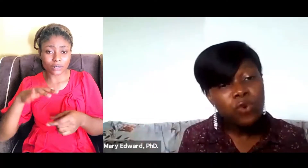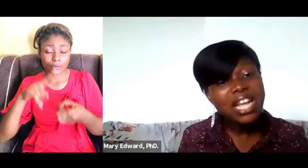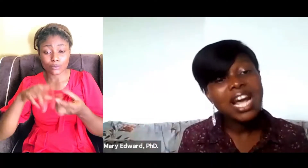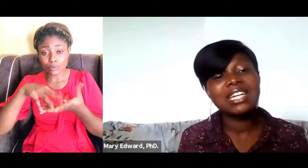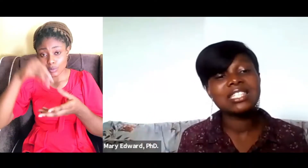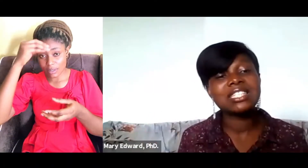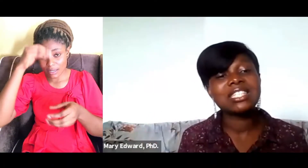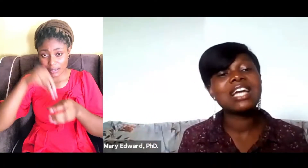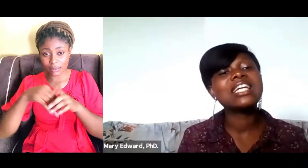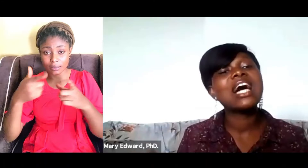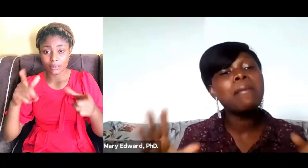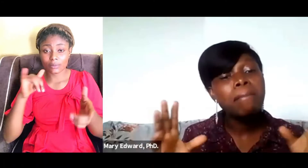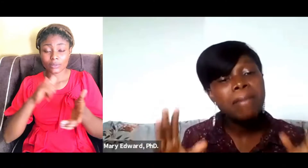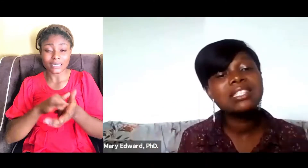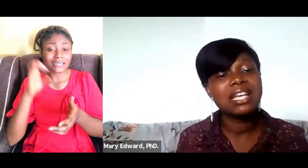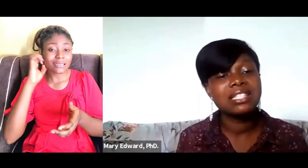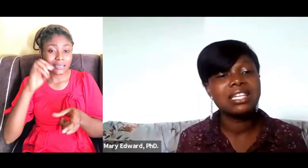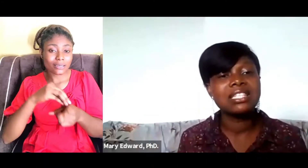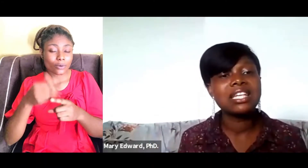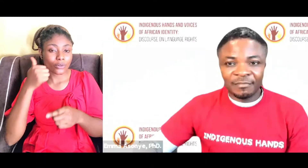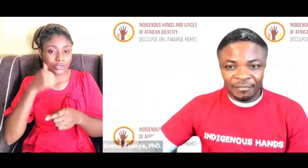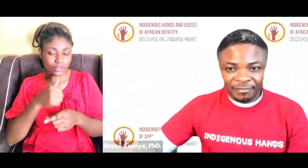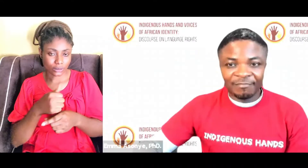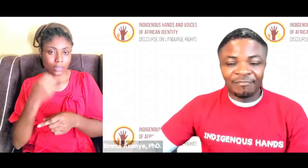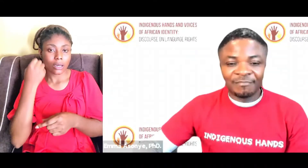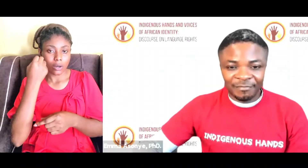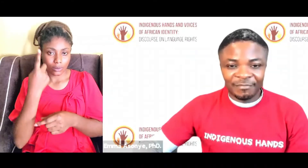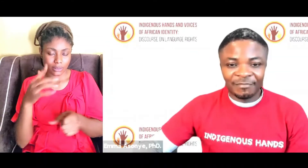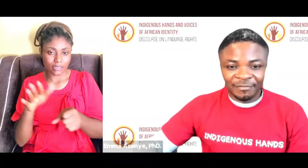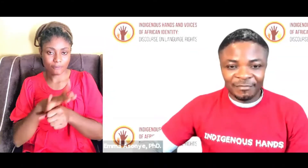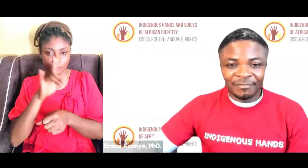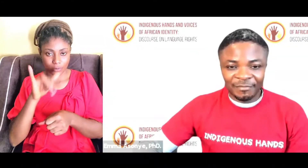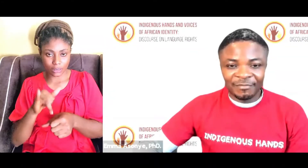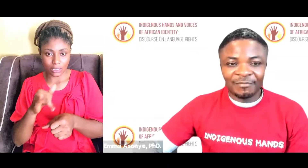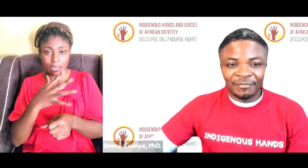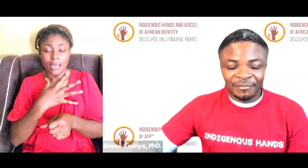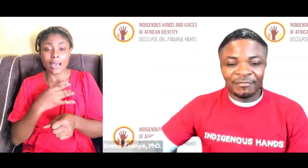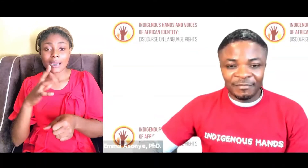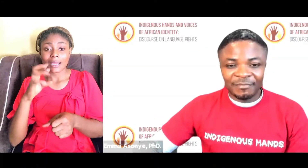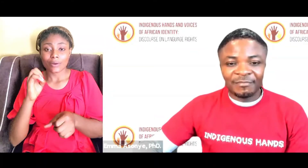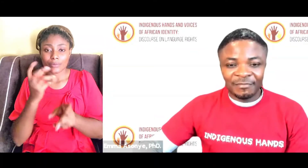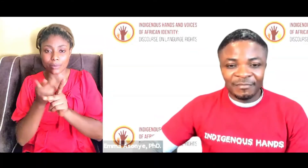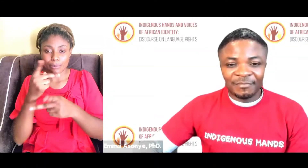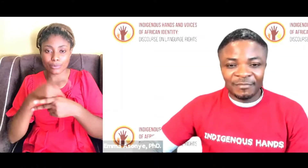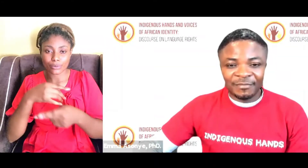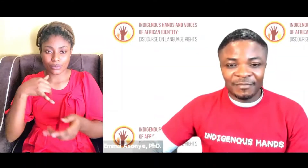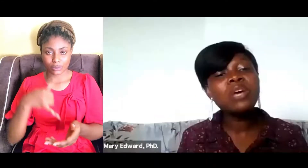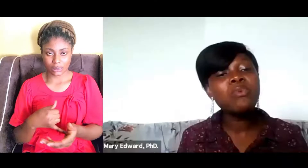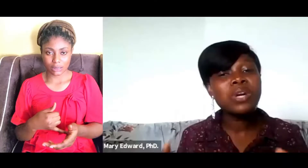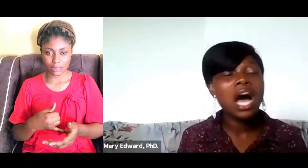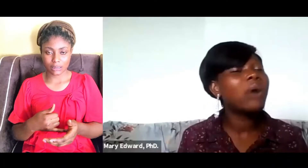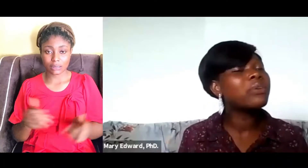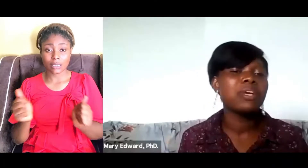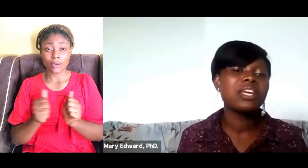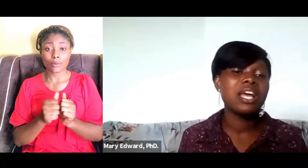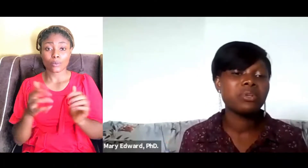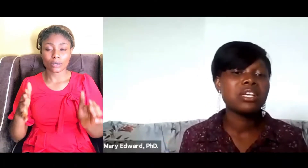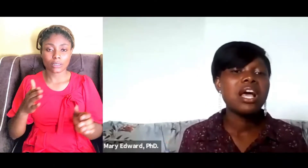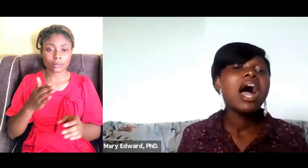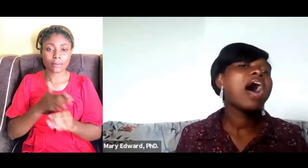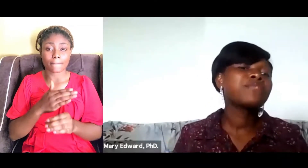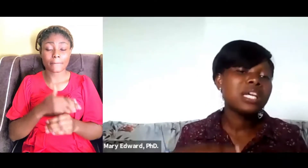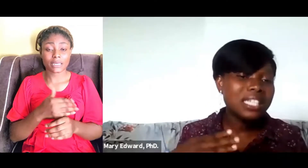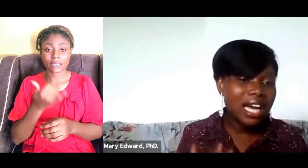she fully understands, can make sense in it, and can reproduce it succinctly without making